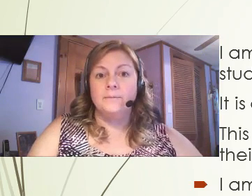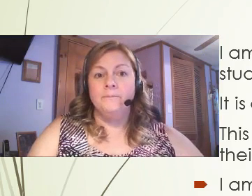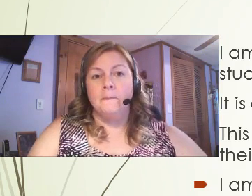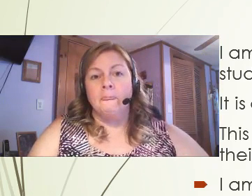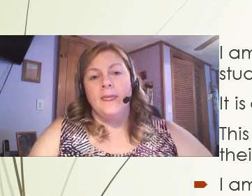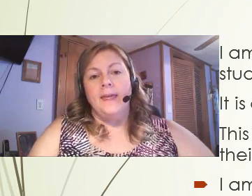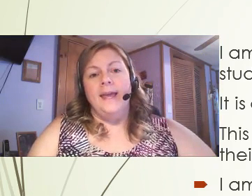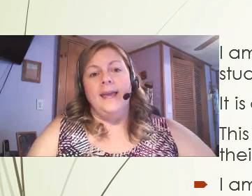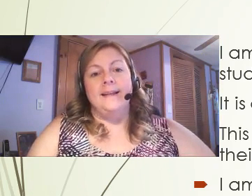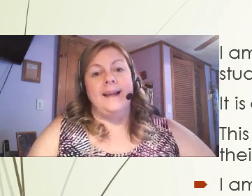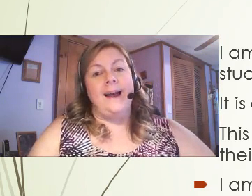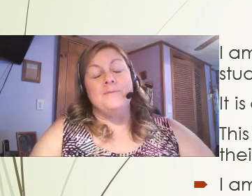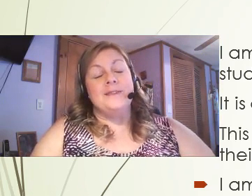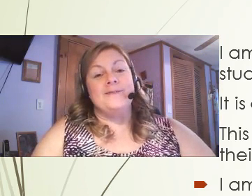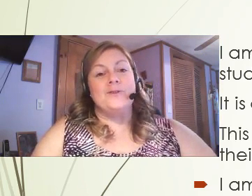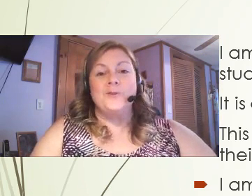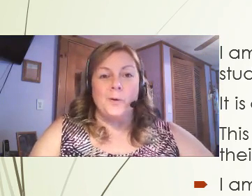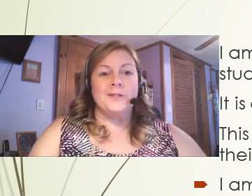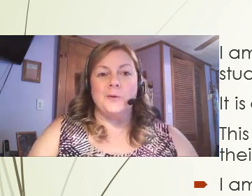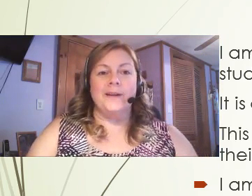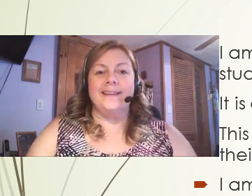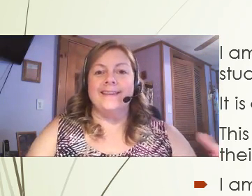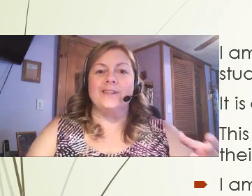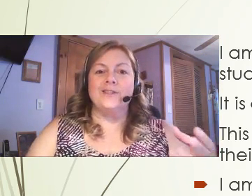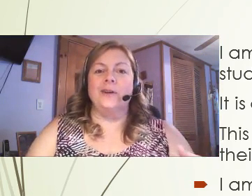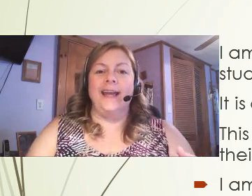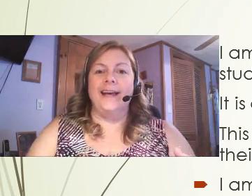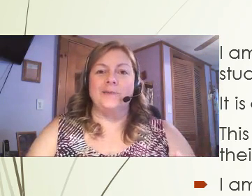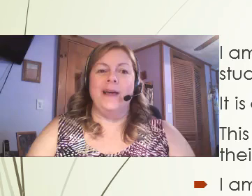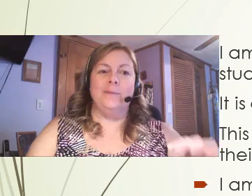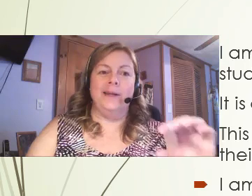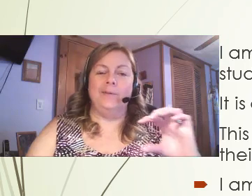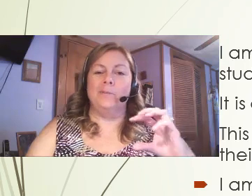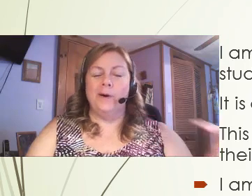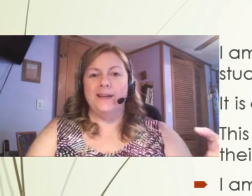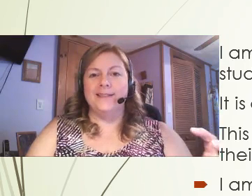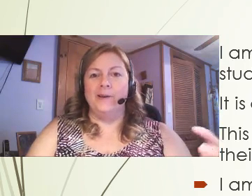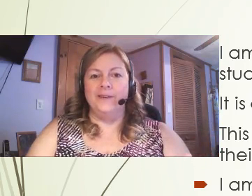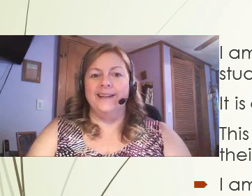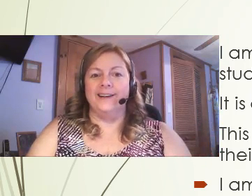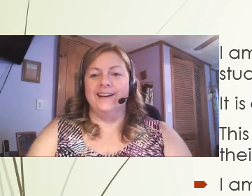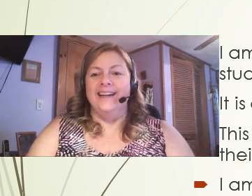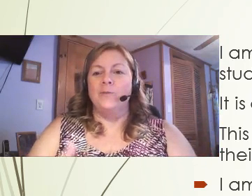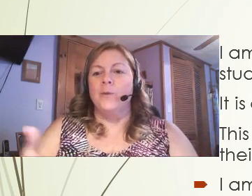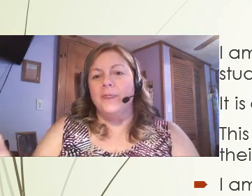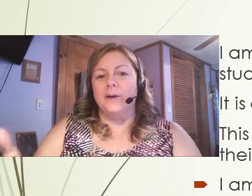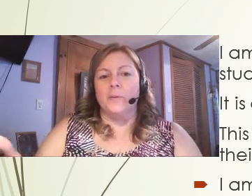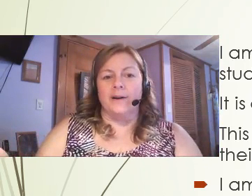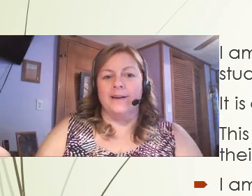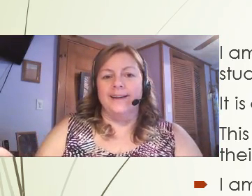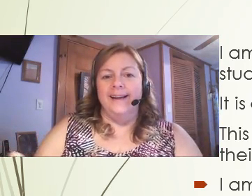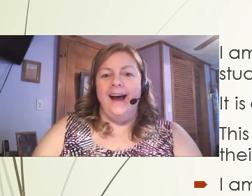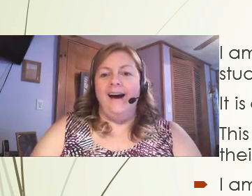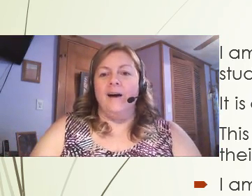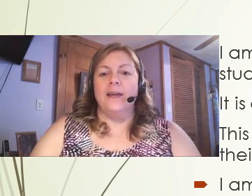something. And I'm so enjoying this Screencast-O-Matic, being able to put myself in here with their